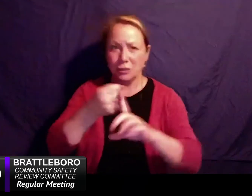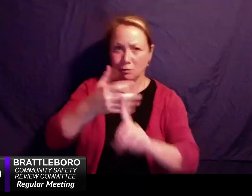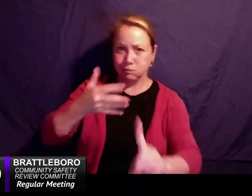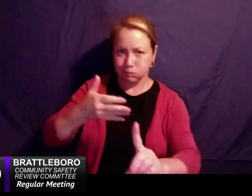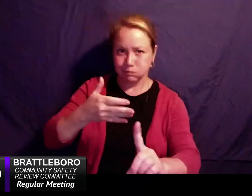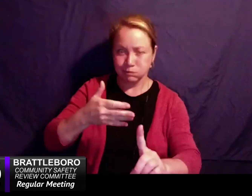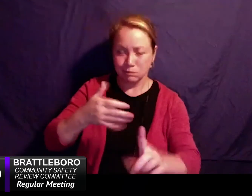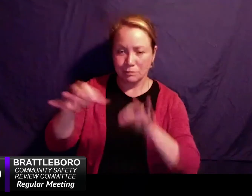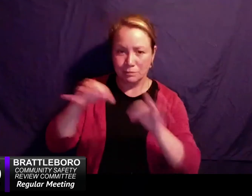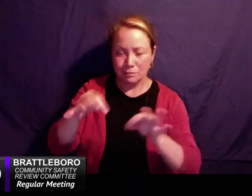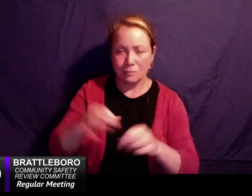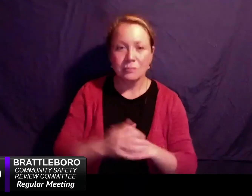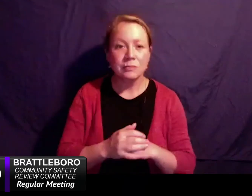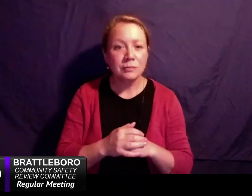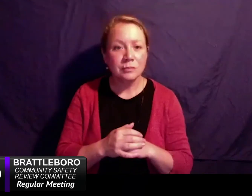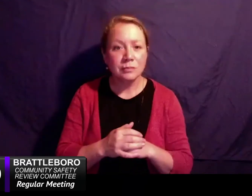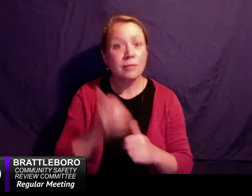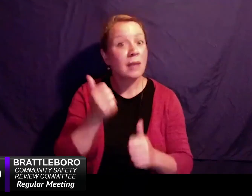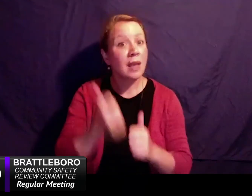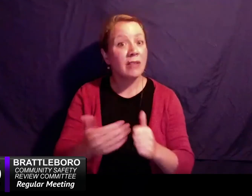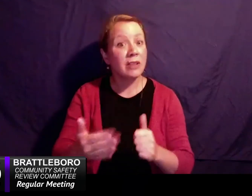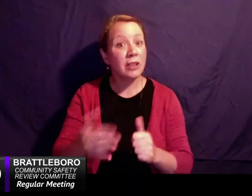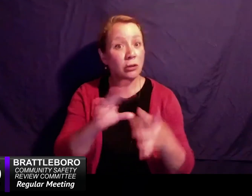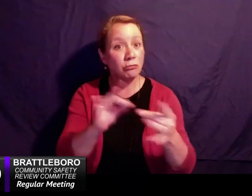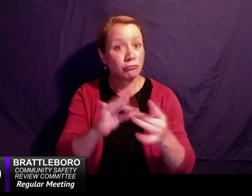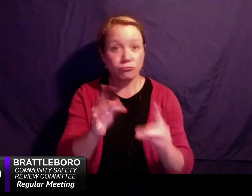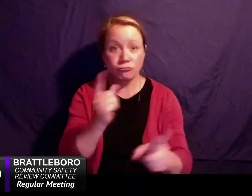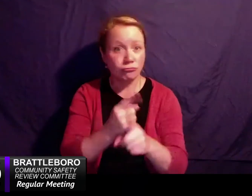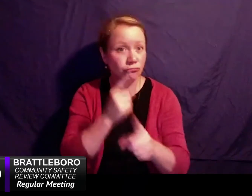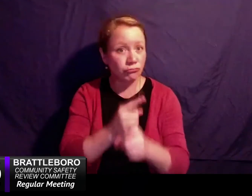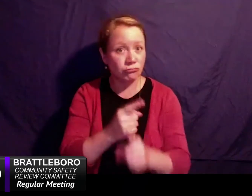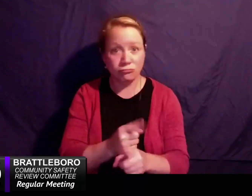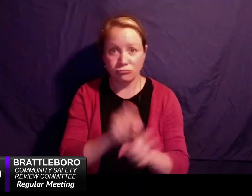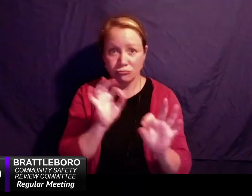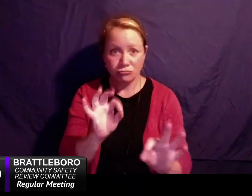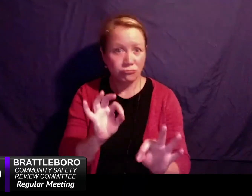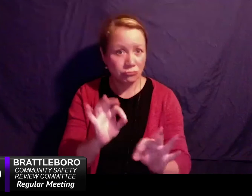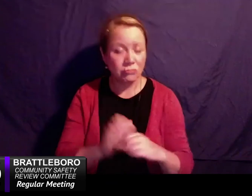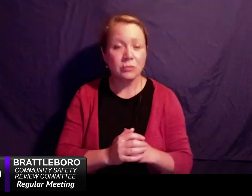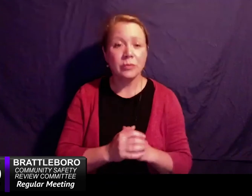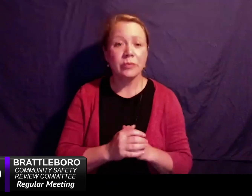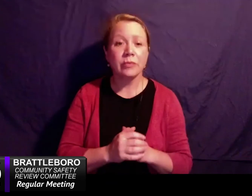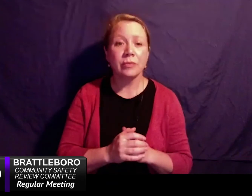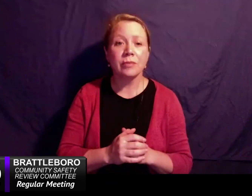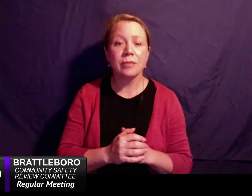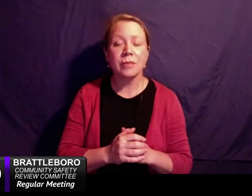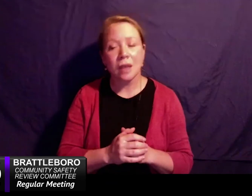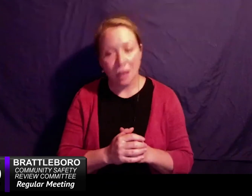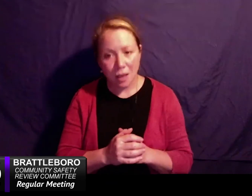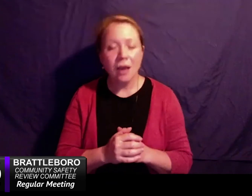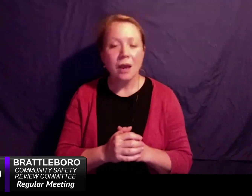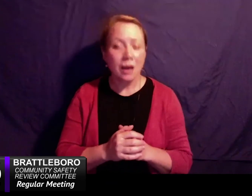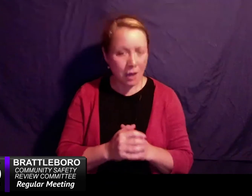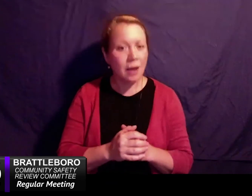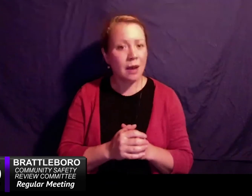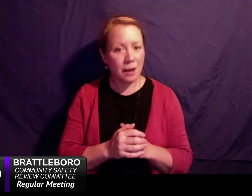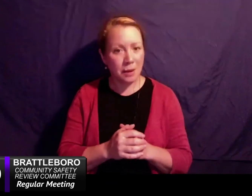So everything so far has been completely accurate. There's a nuance to this idea that